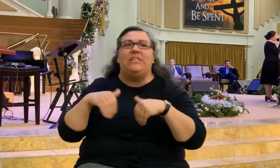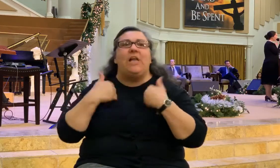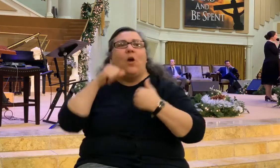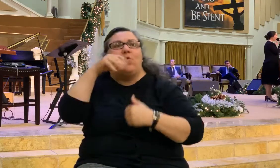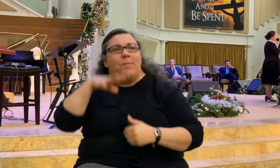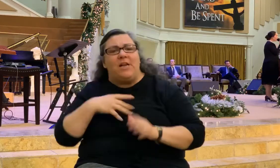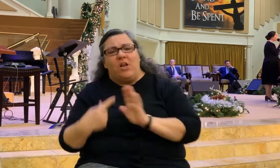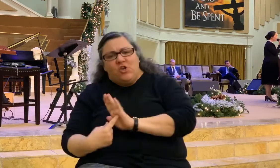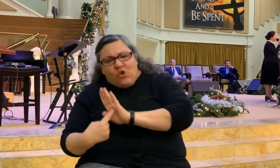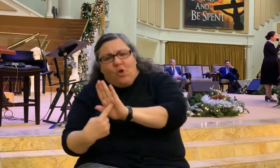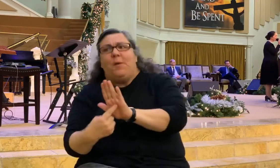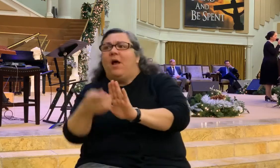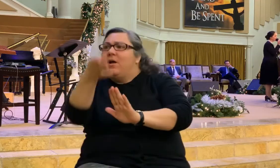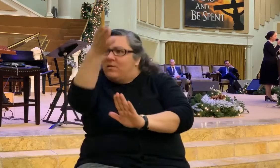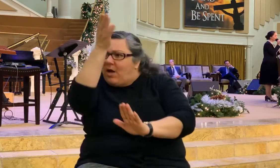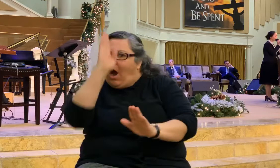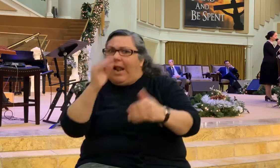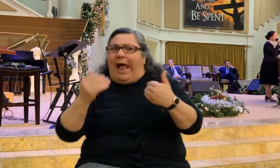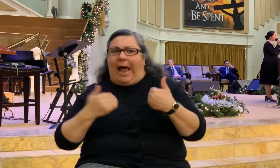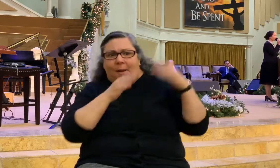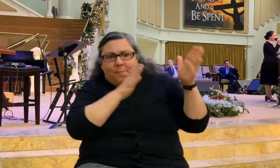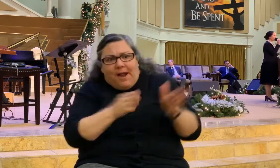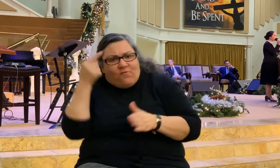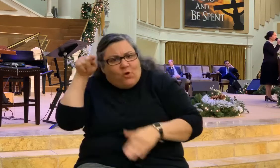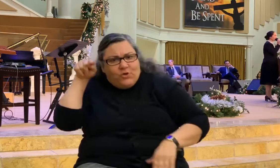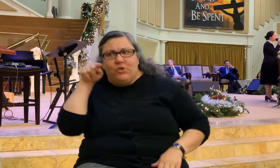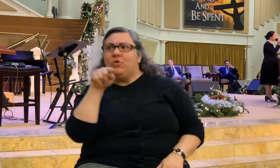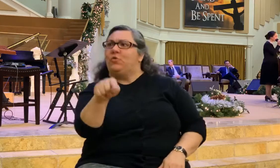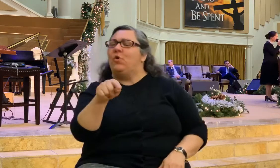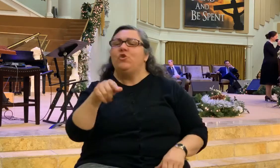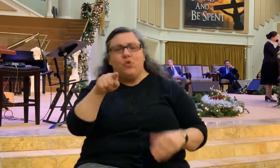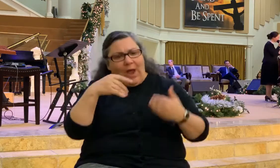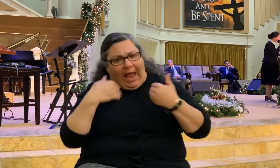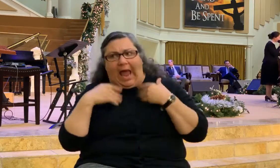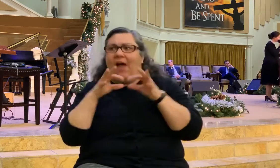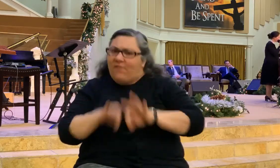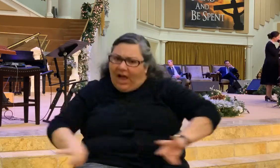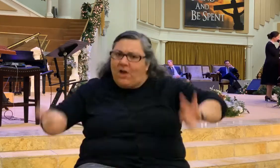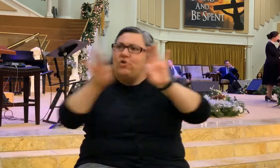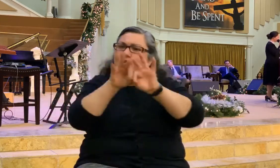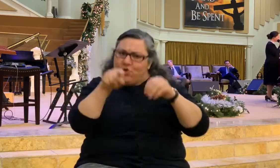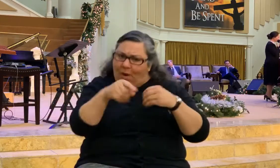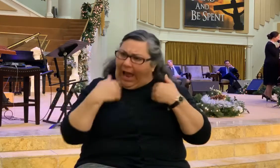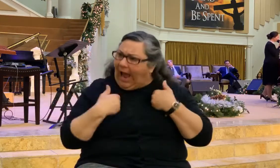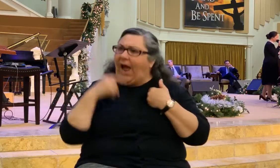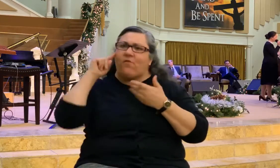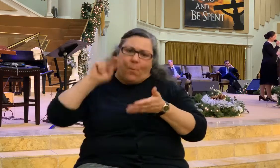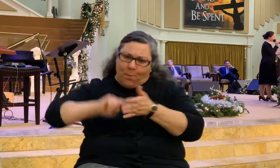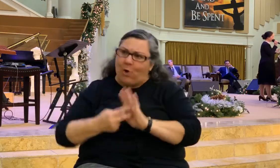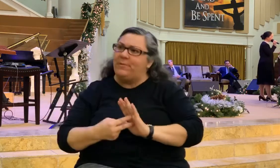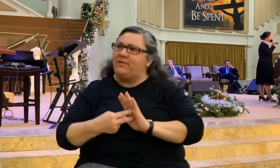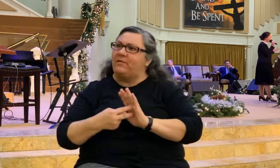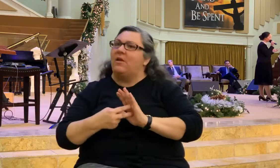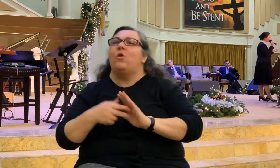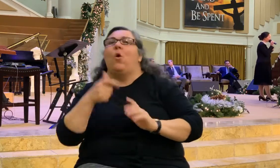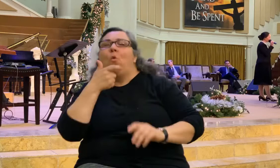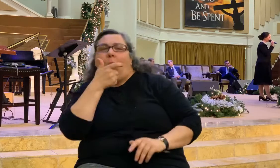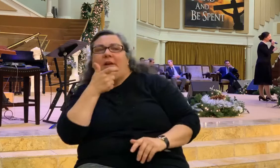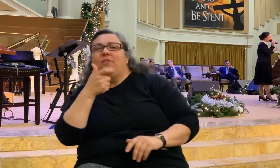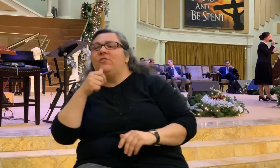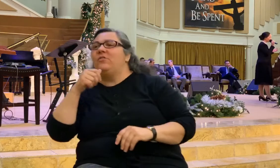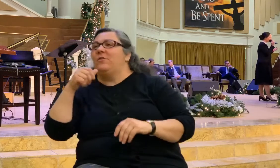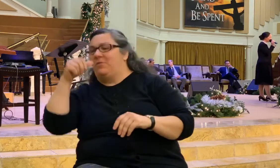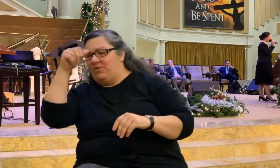them that God has something for you and you have worth and you have a purpose. And we're watching these young men and old men